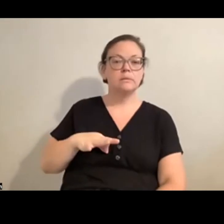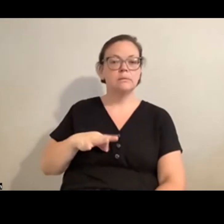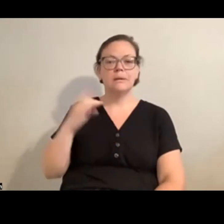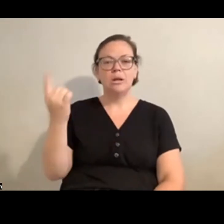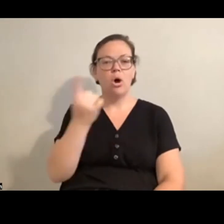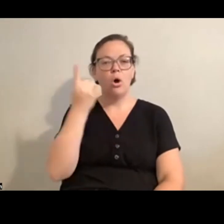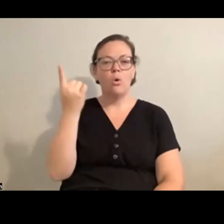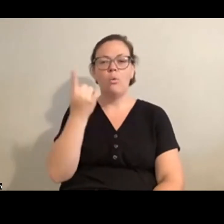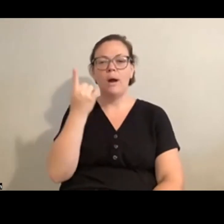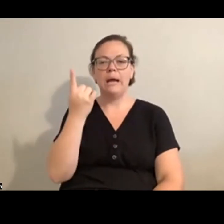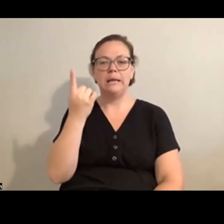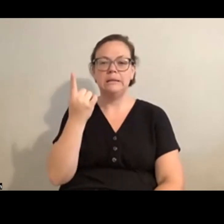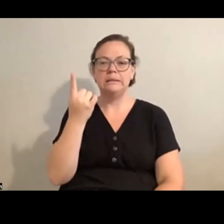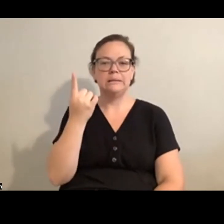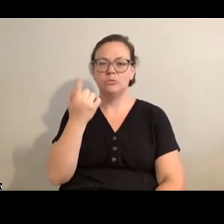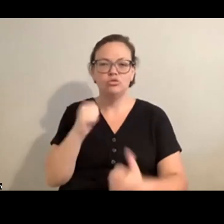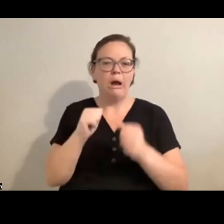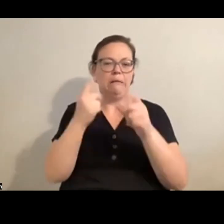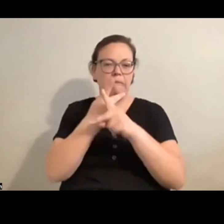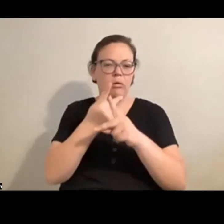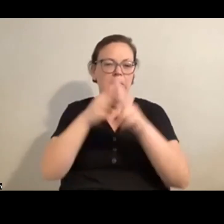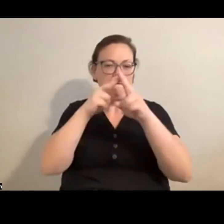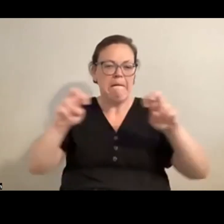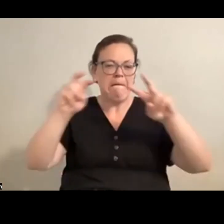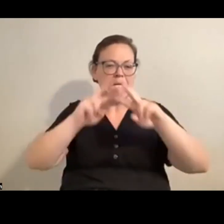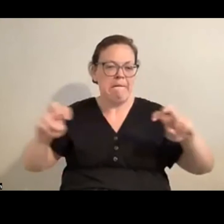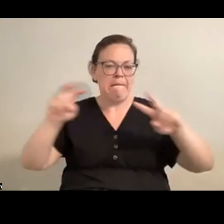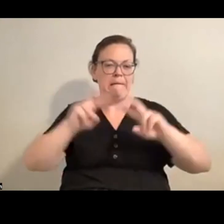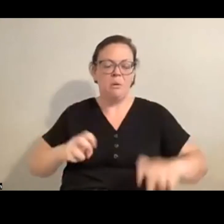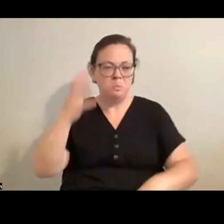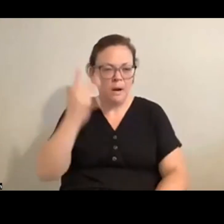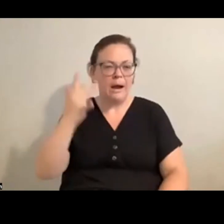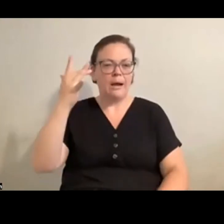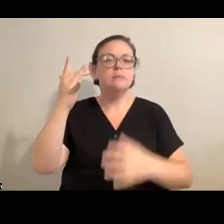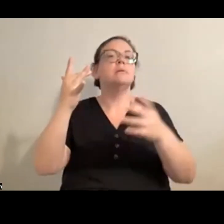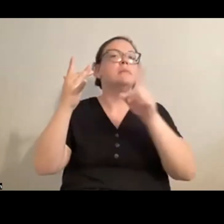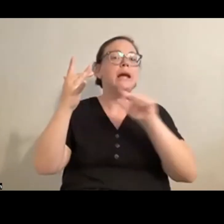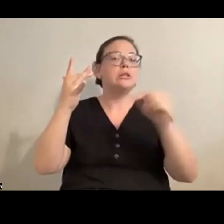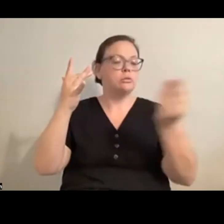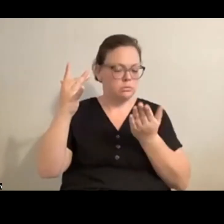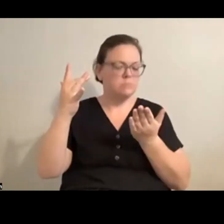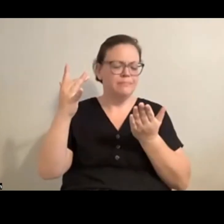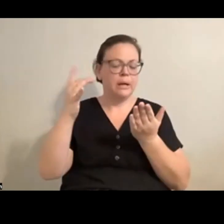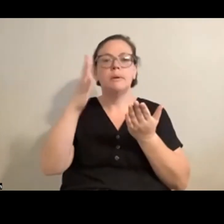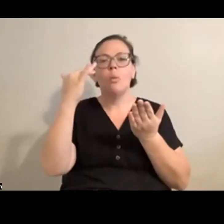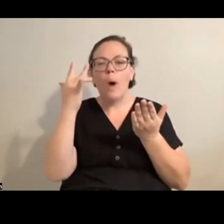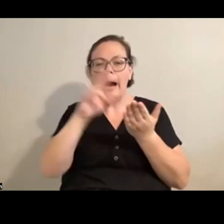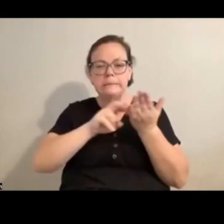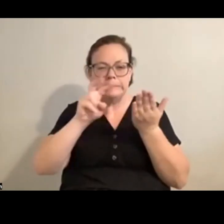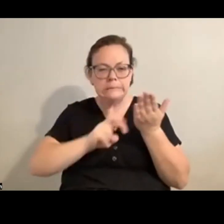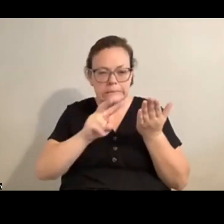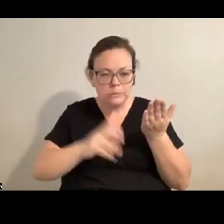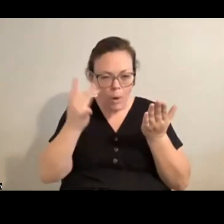like hammer and chisel of why, like, okay, why? And then I get an answer and like, why, you know?